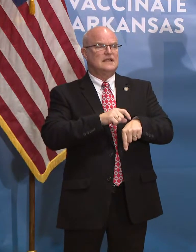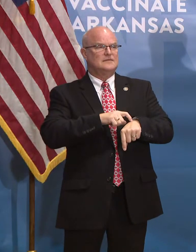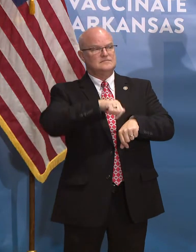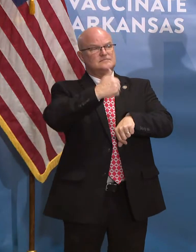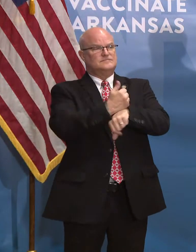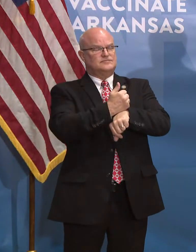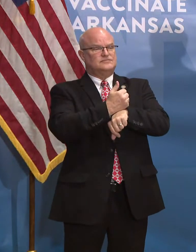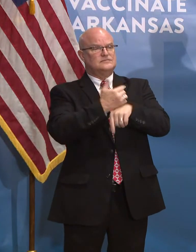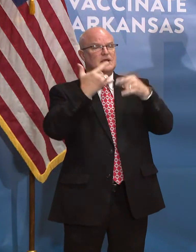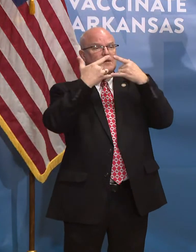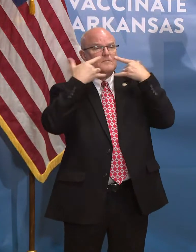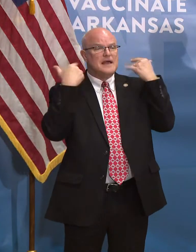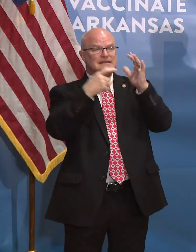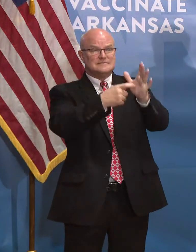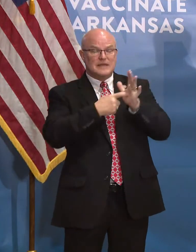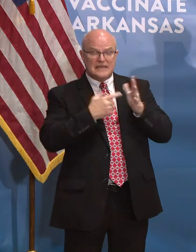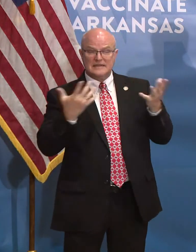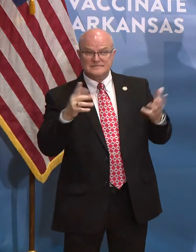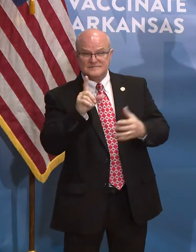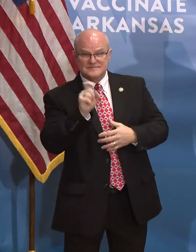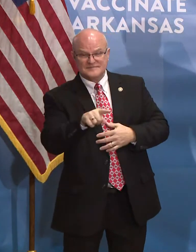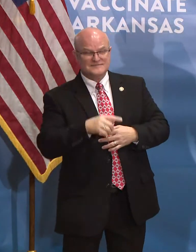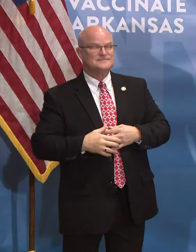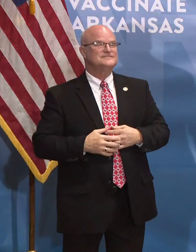statewide mask mandate.